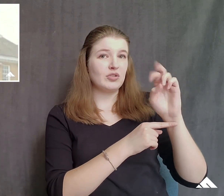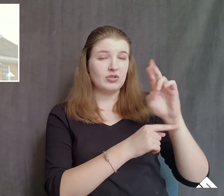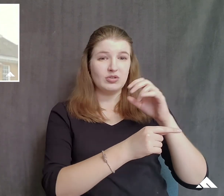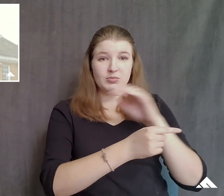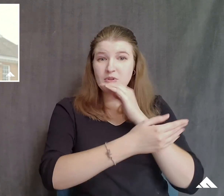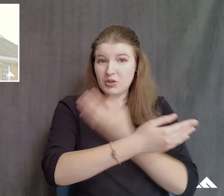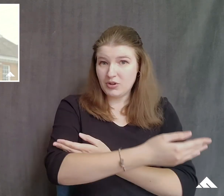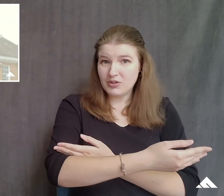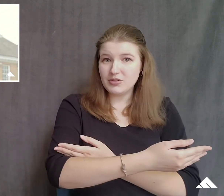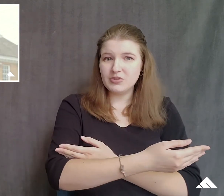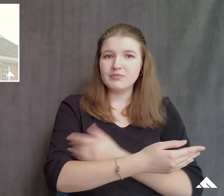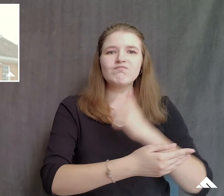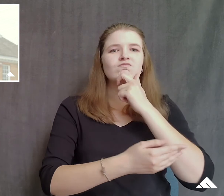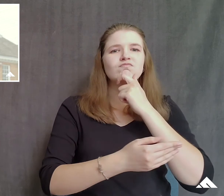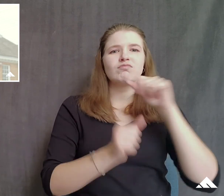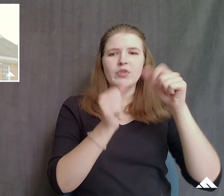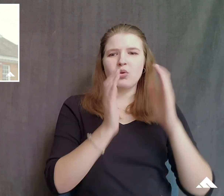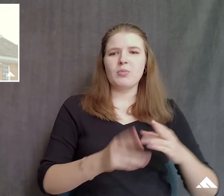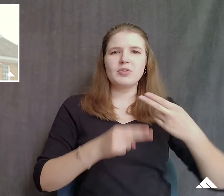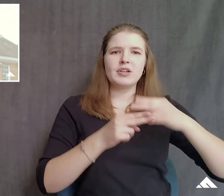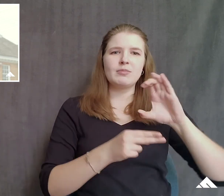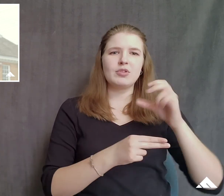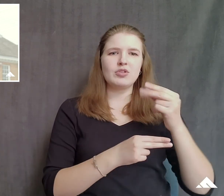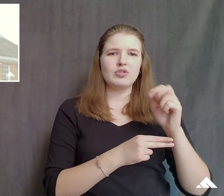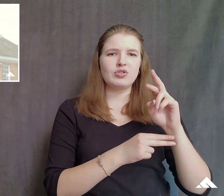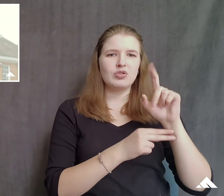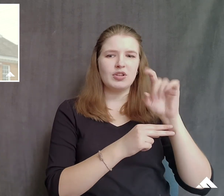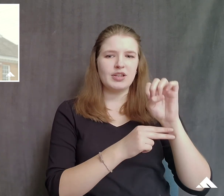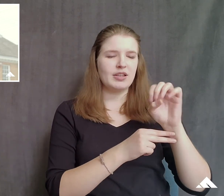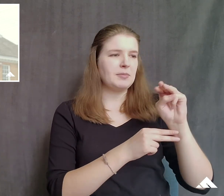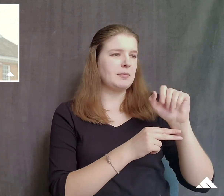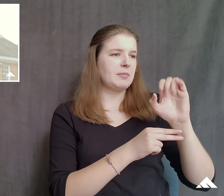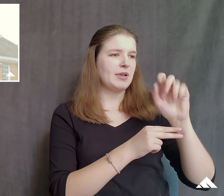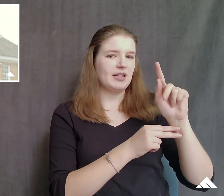painter. This gets me as a dad of daughters, big time.